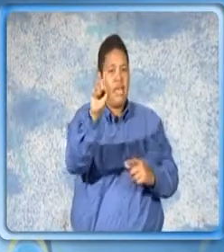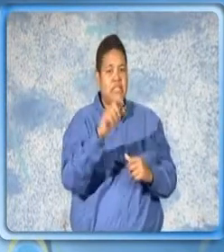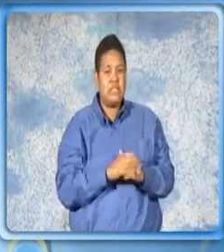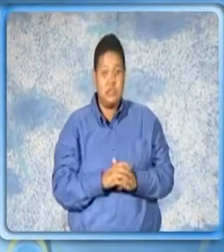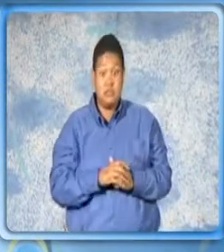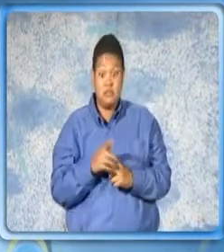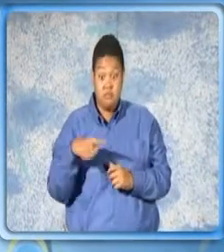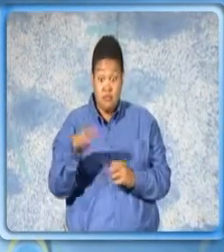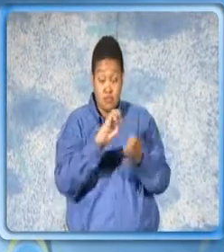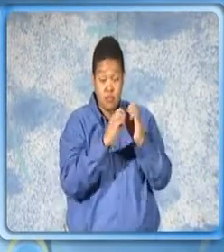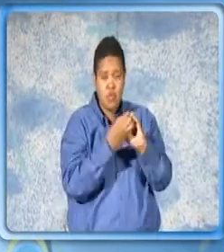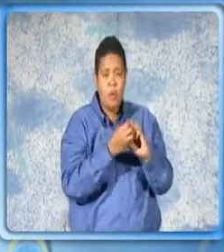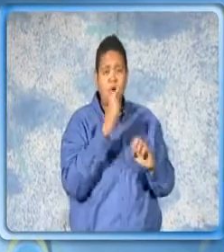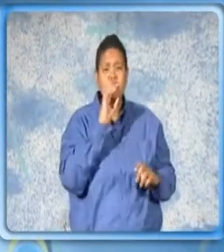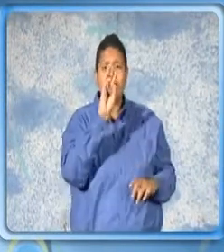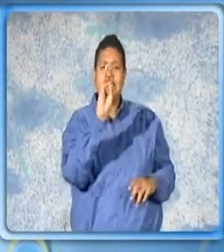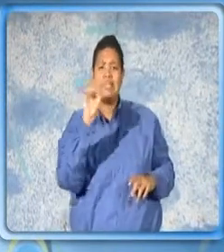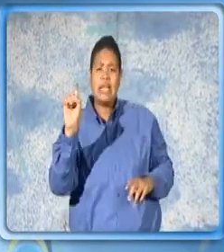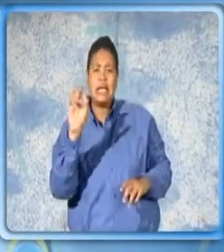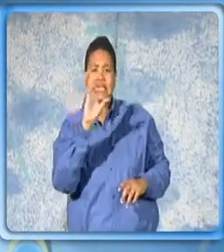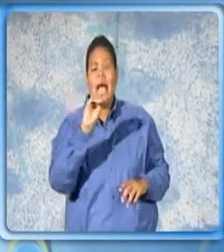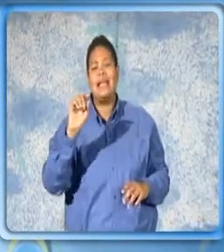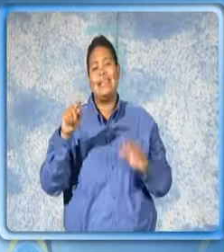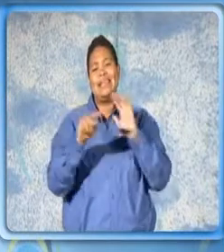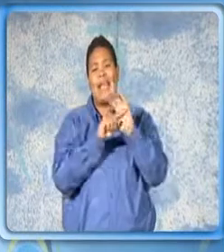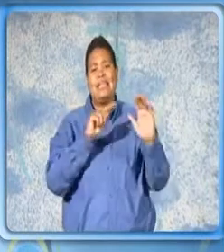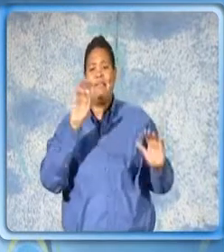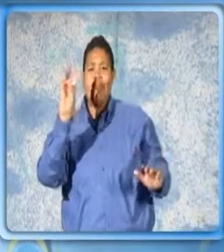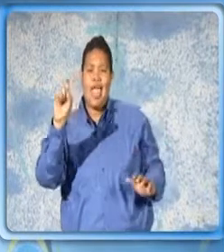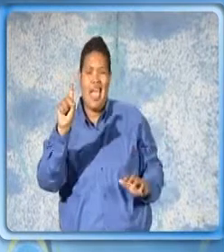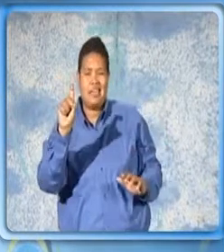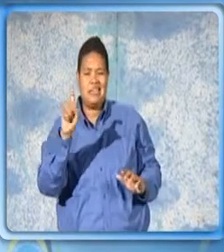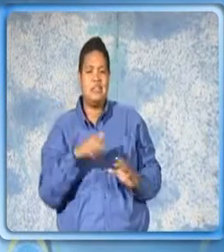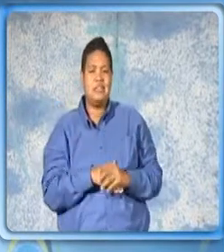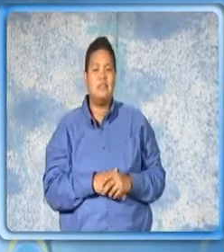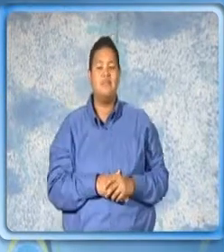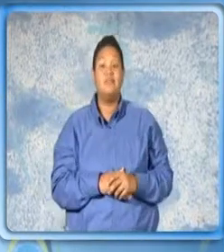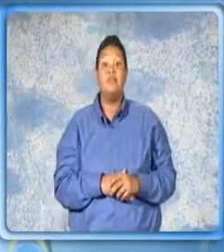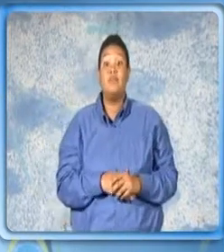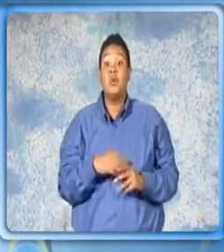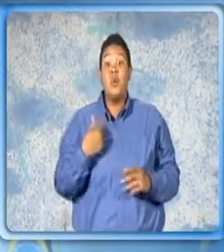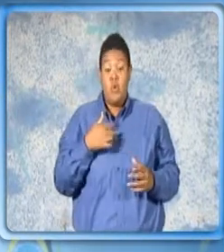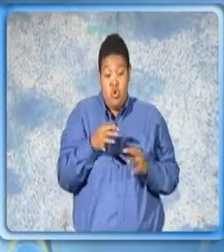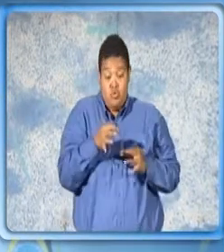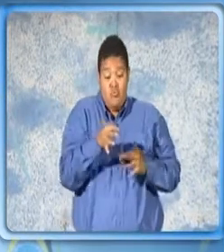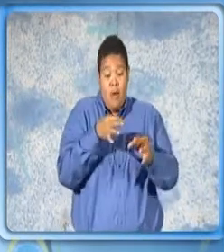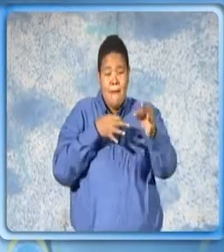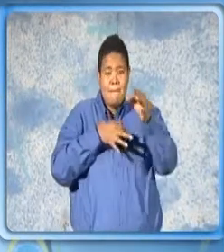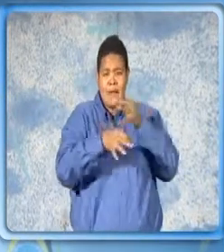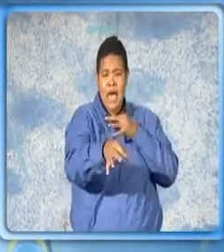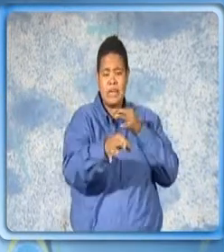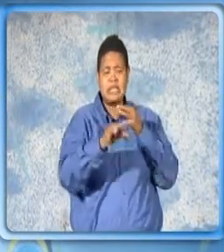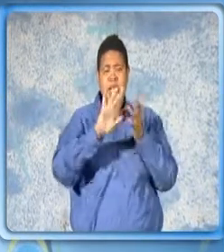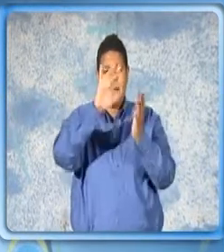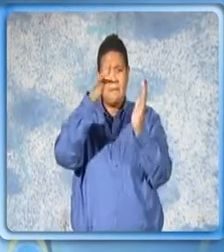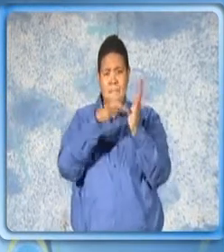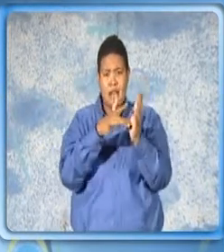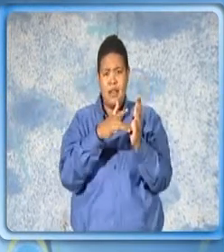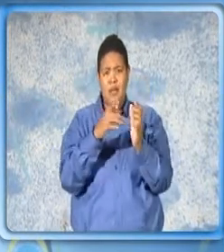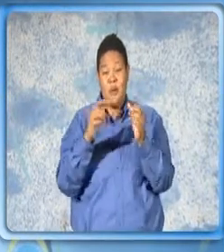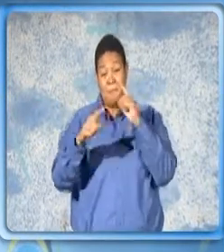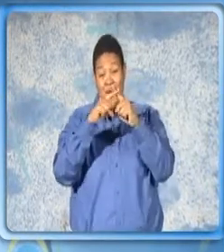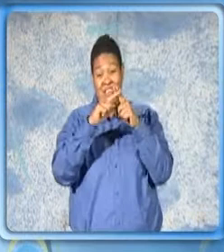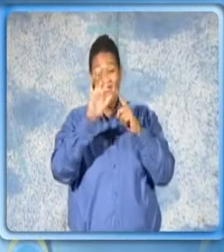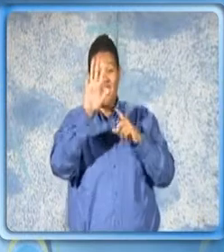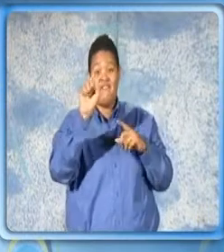These factors are 6x and negative x. We replace the middle term, positive 5x,